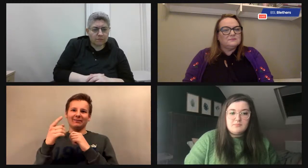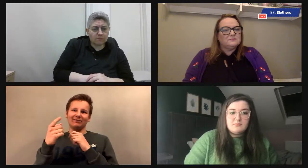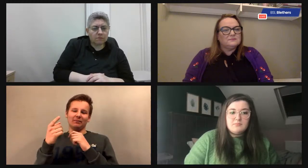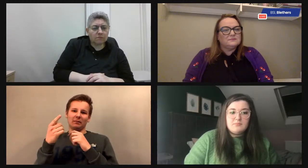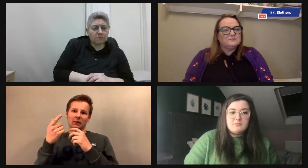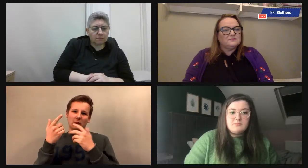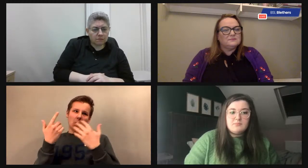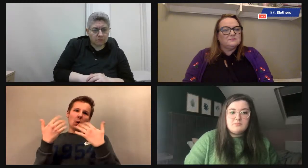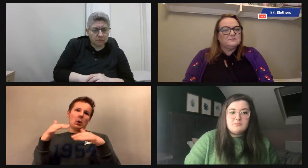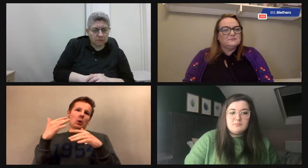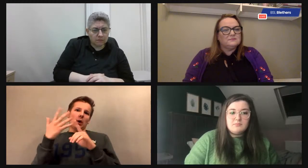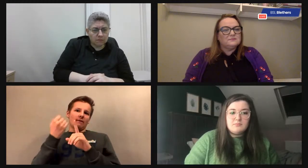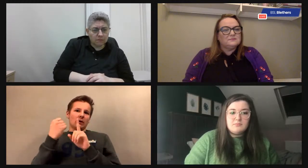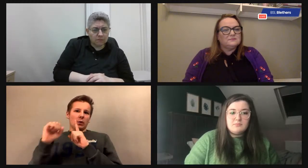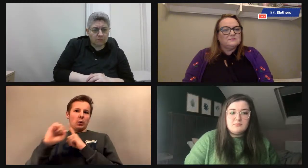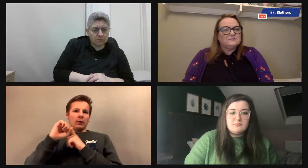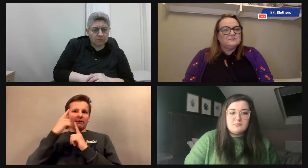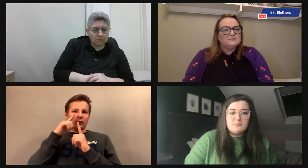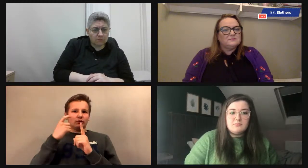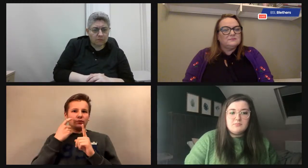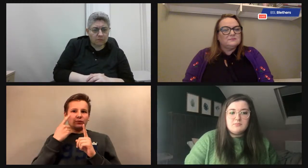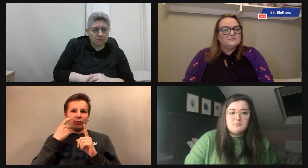phenomenon that we've got of social media,